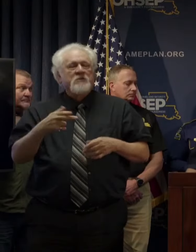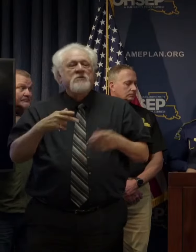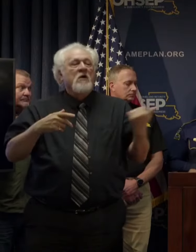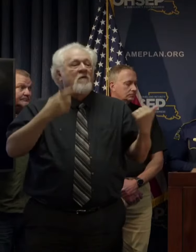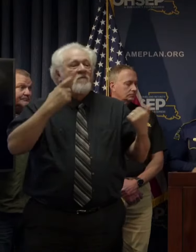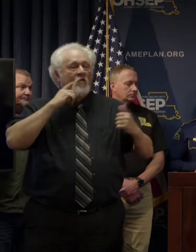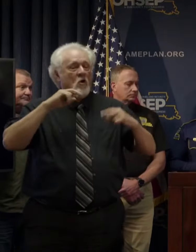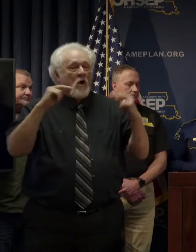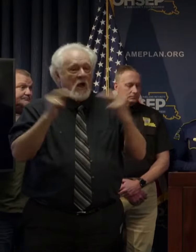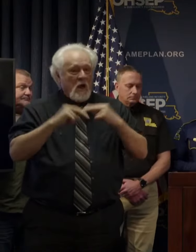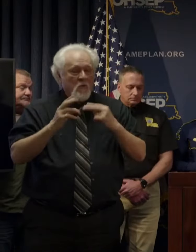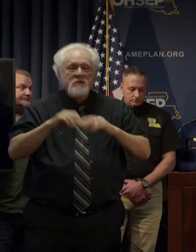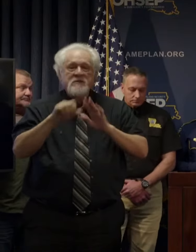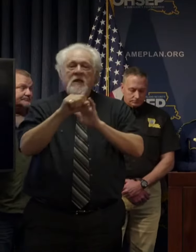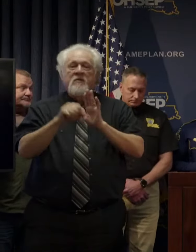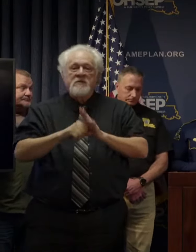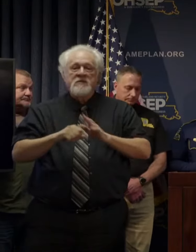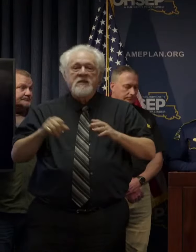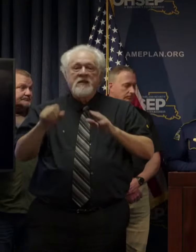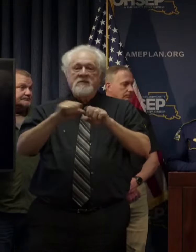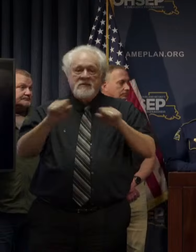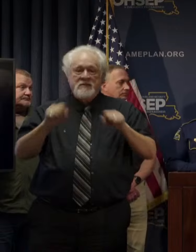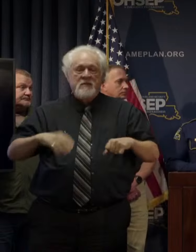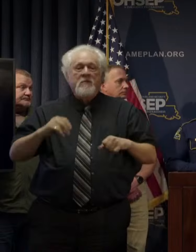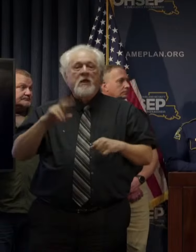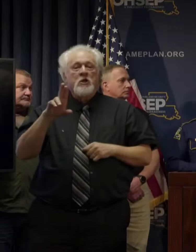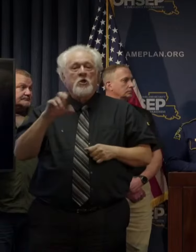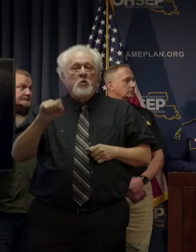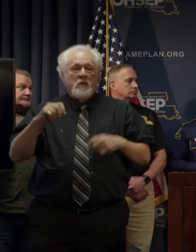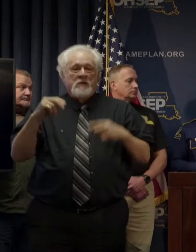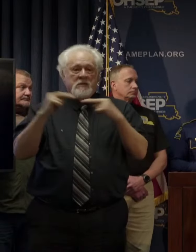interstate system, and the U.S. highways. Joe.